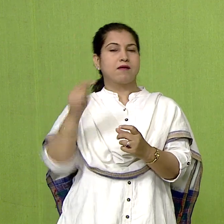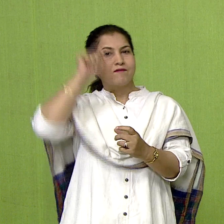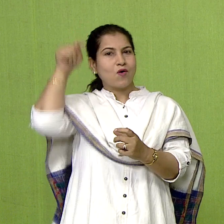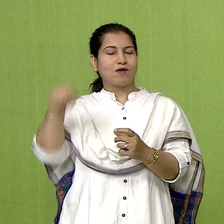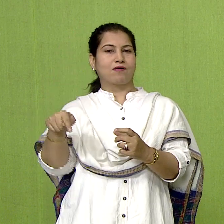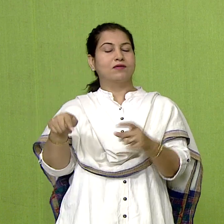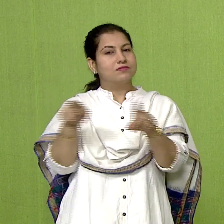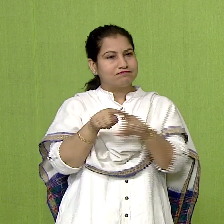people,